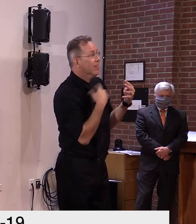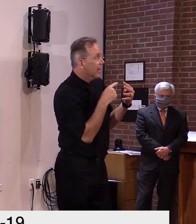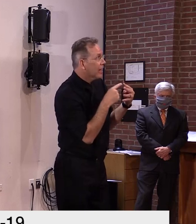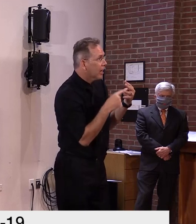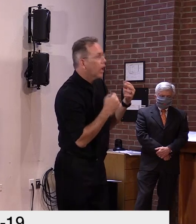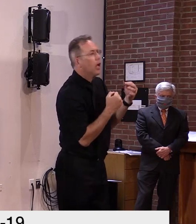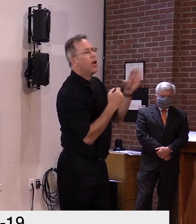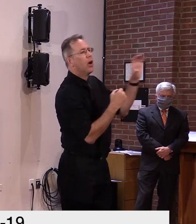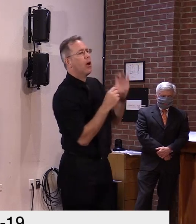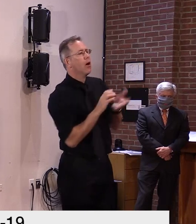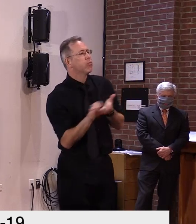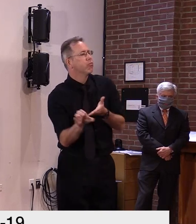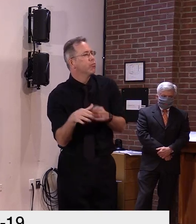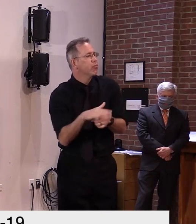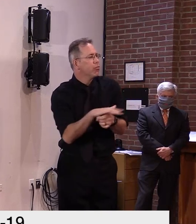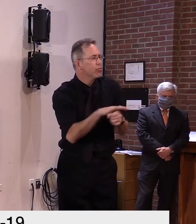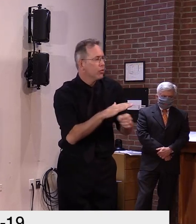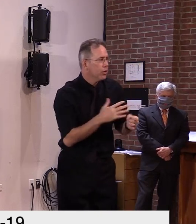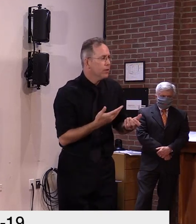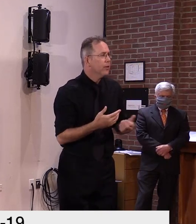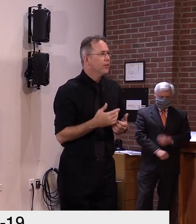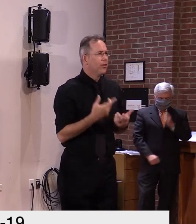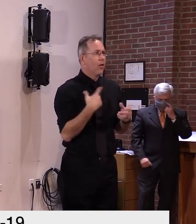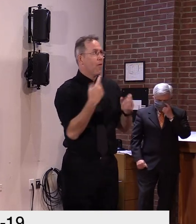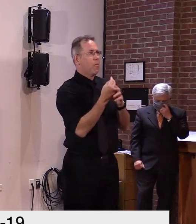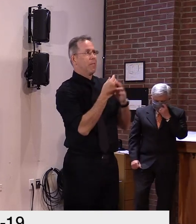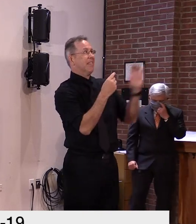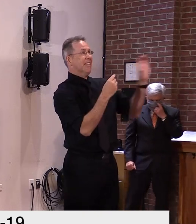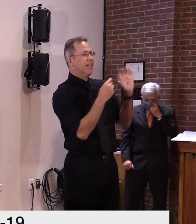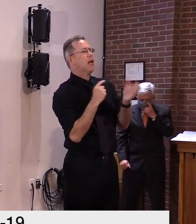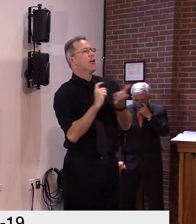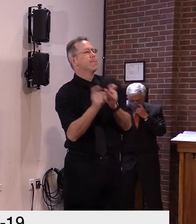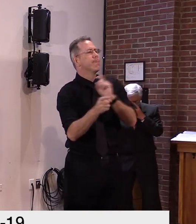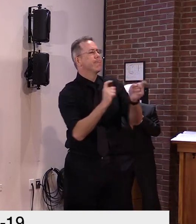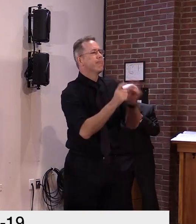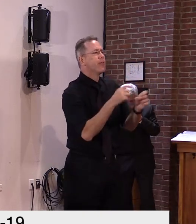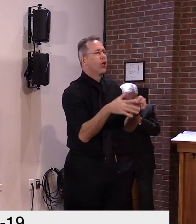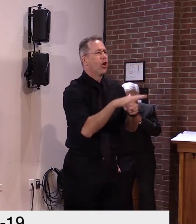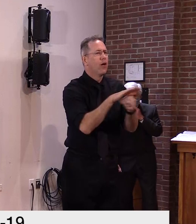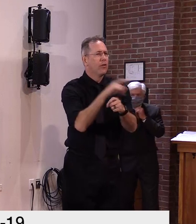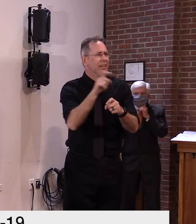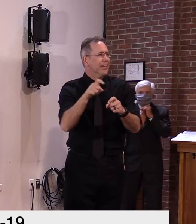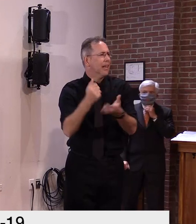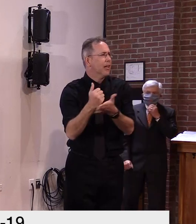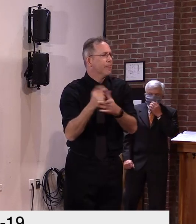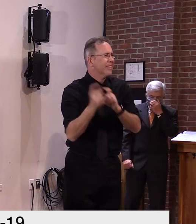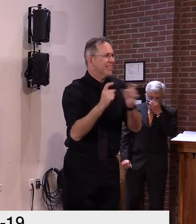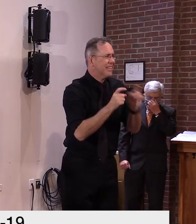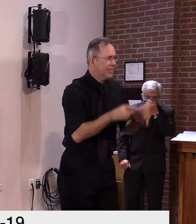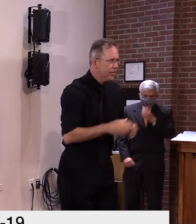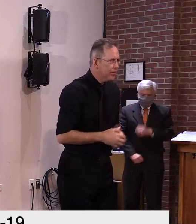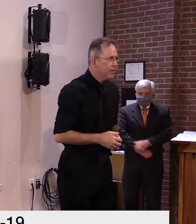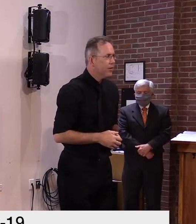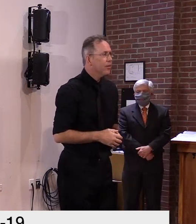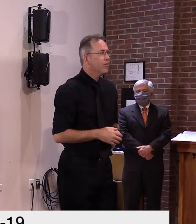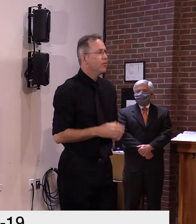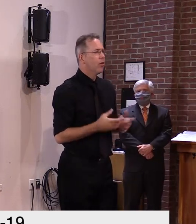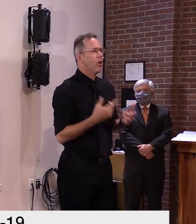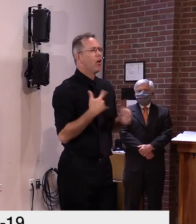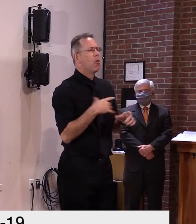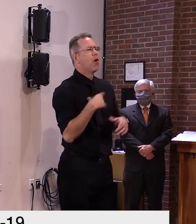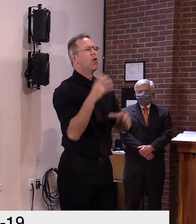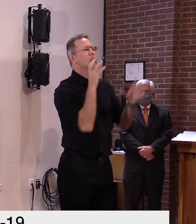to try and help in other sectors. So time will tell. We have to be nimble, but at this point in time,